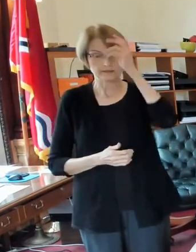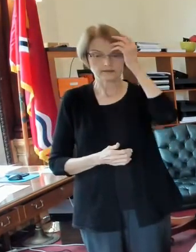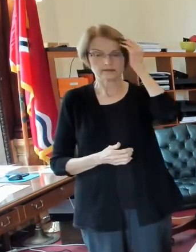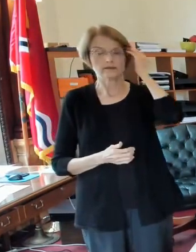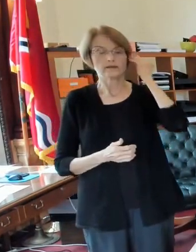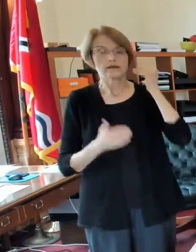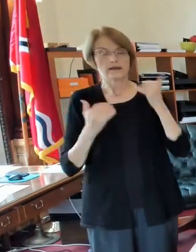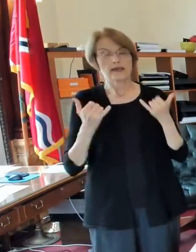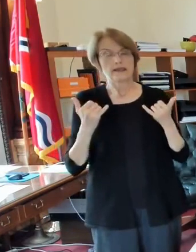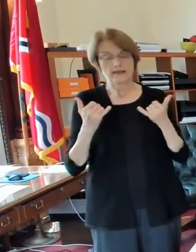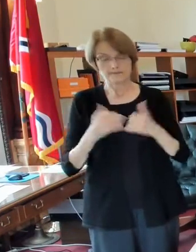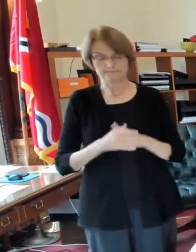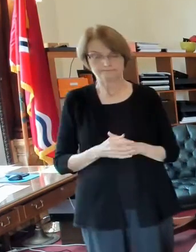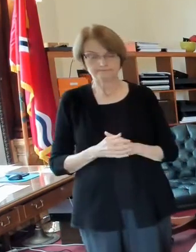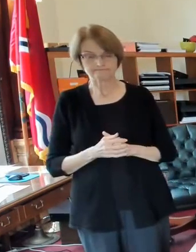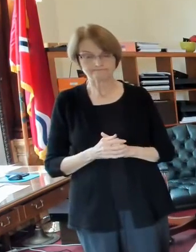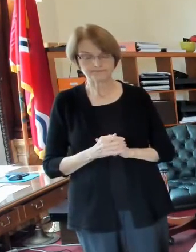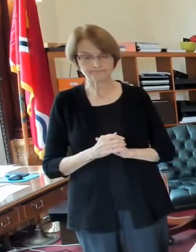Let me say,